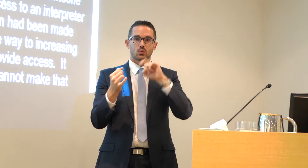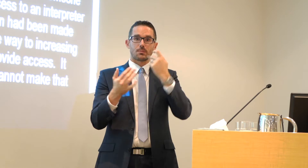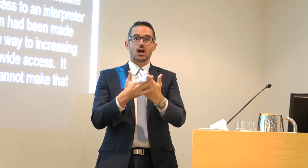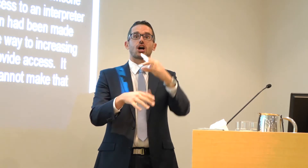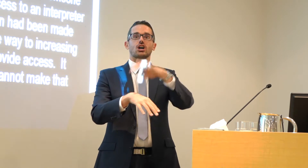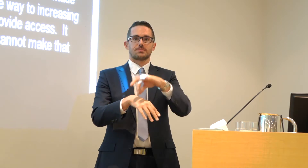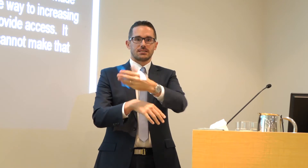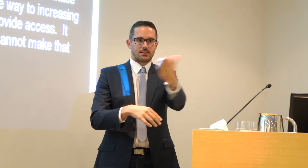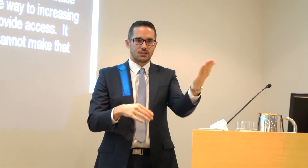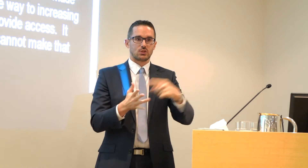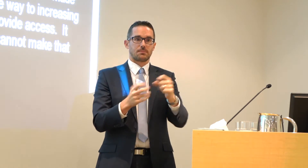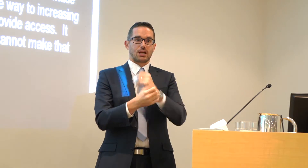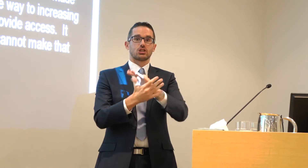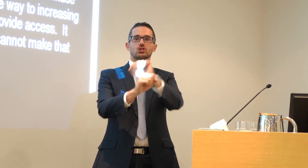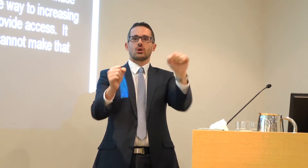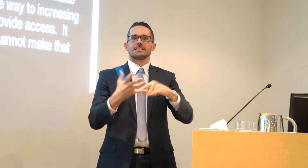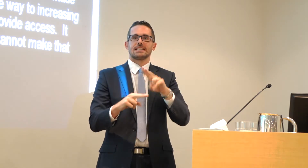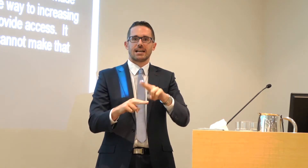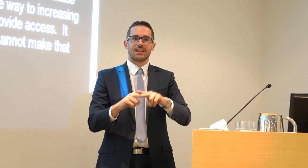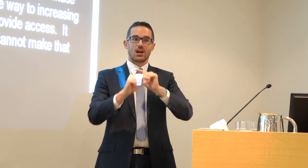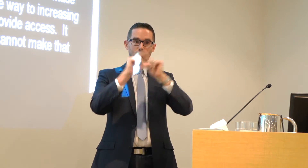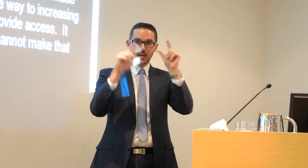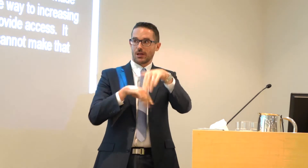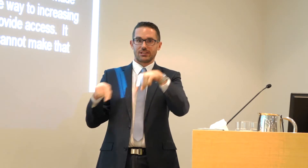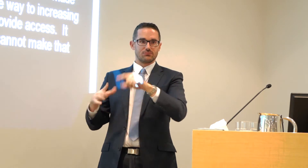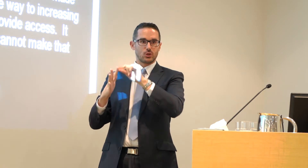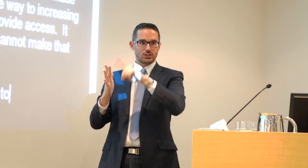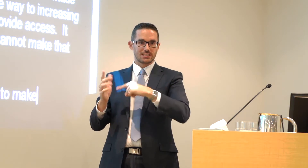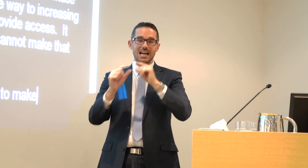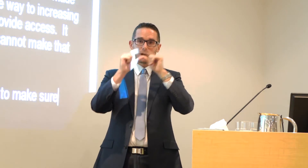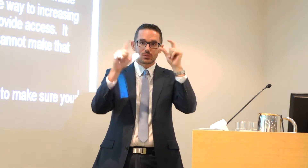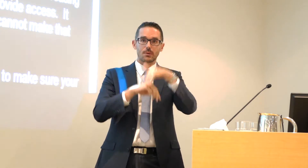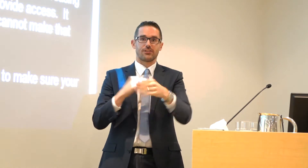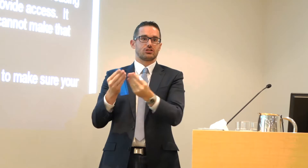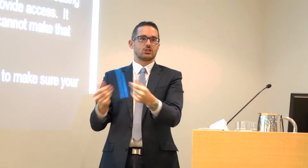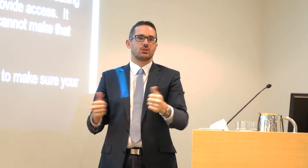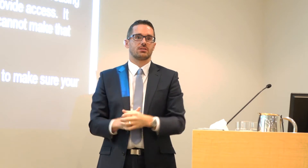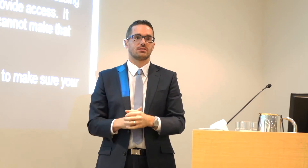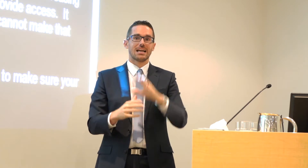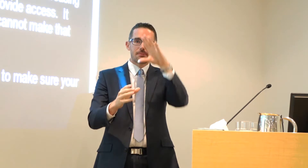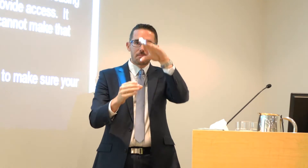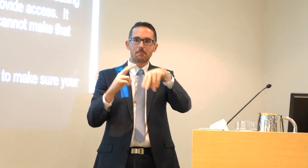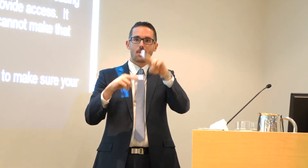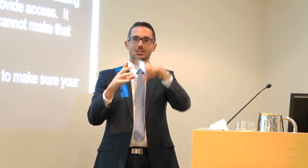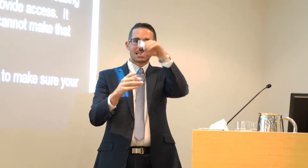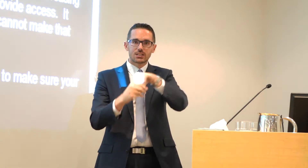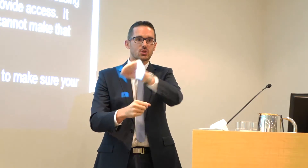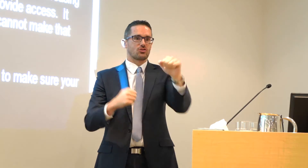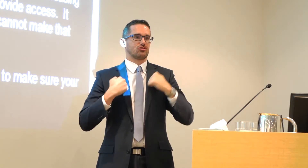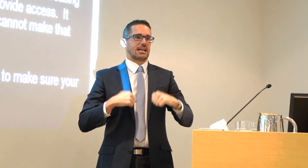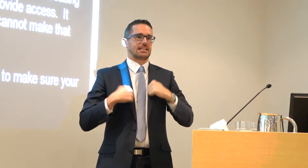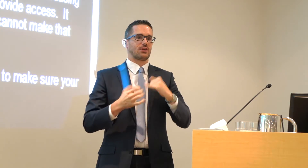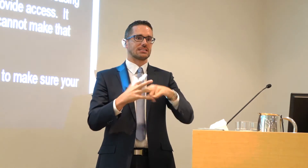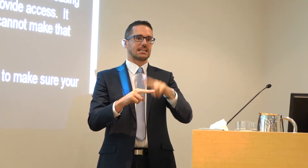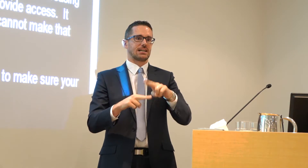I think the onus will definitely be on hospital providers to make sure your staff are aware of this project and the resource. And